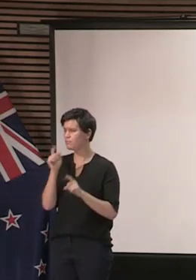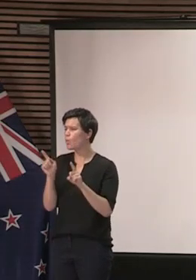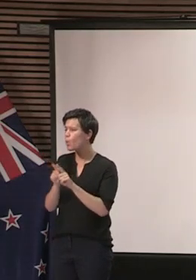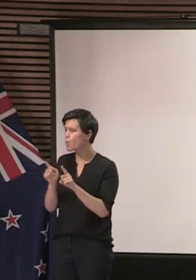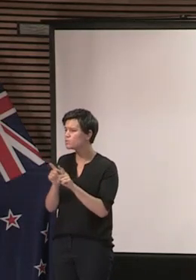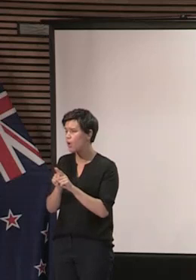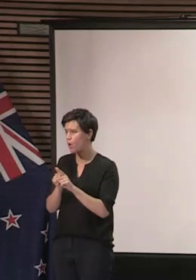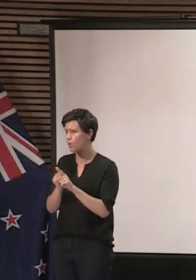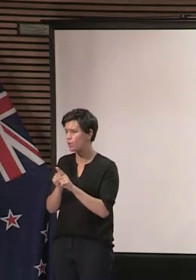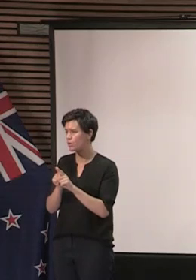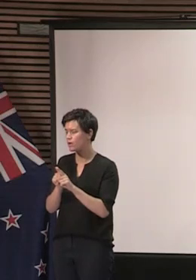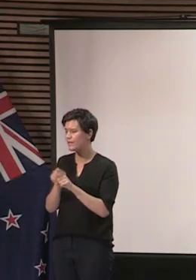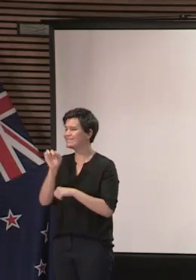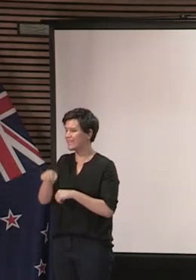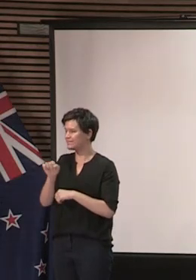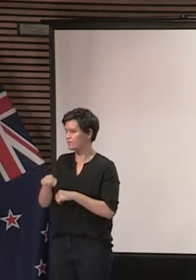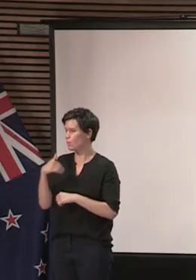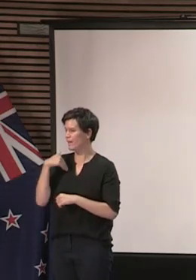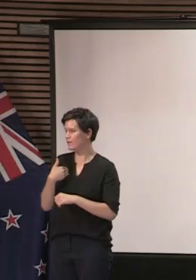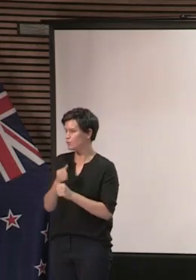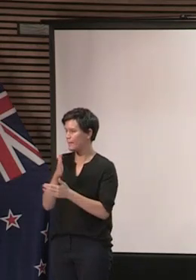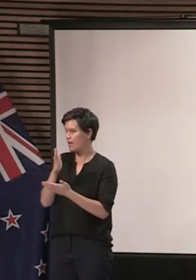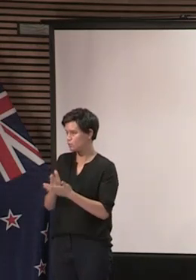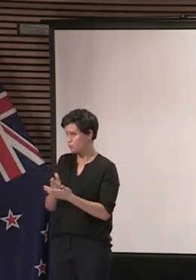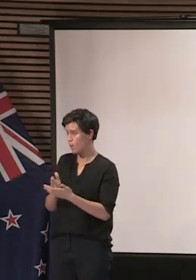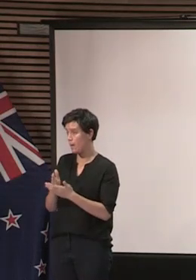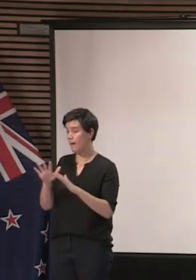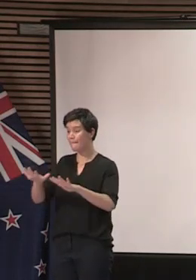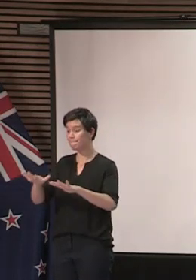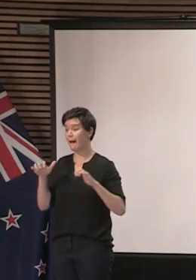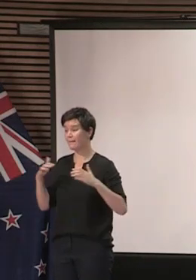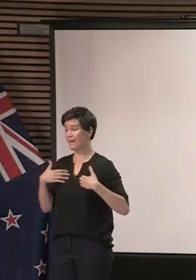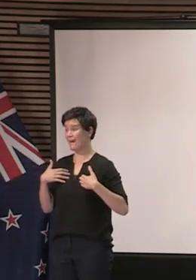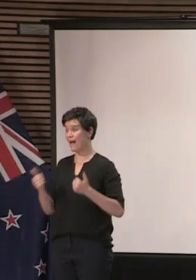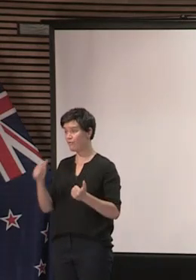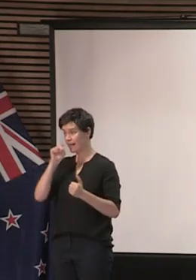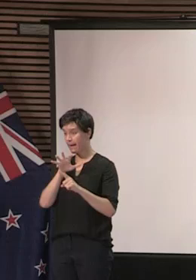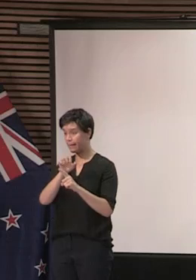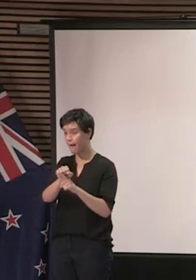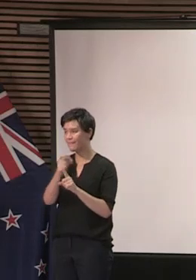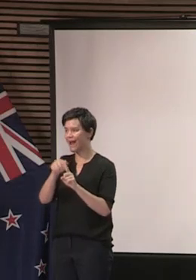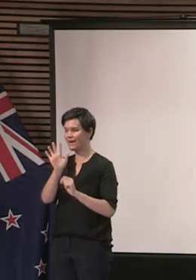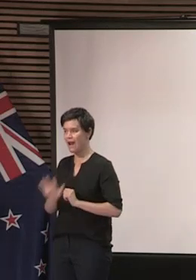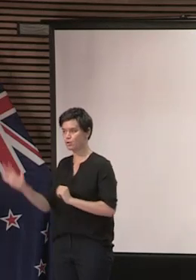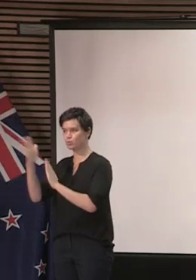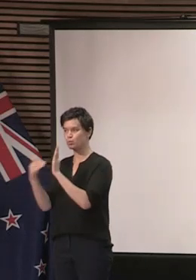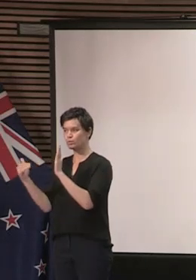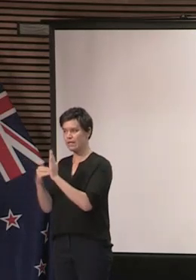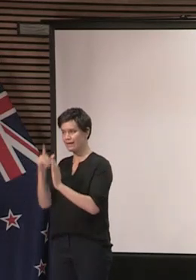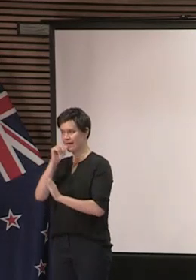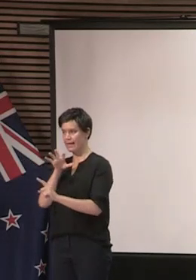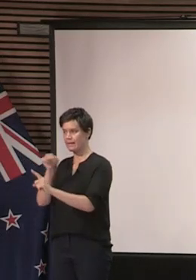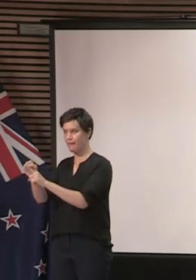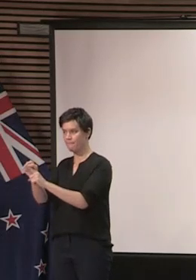pointed out, is what is the capacity both within the public health units and also nationally. Now, you'll know we've set up the